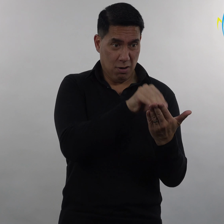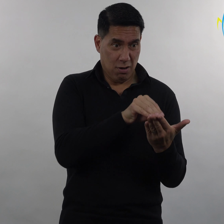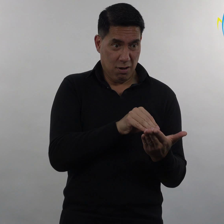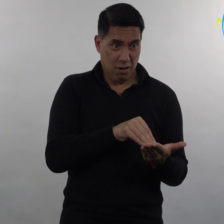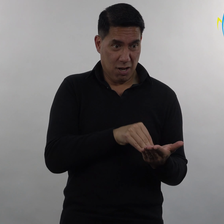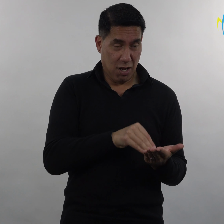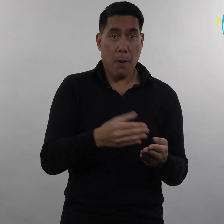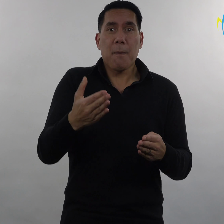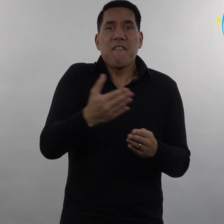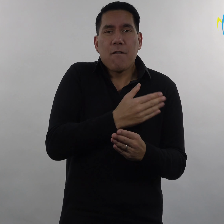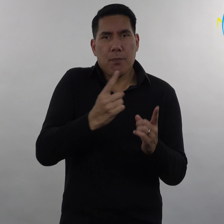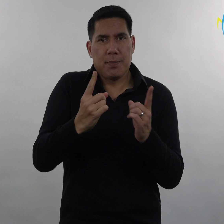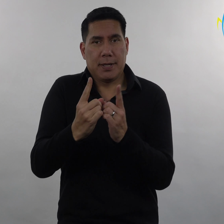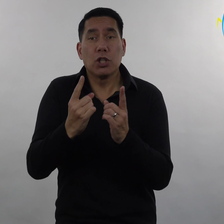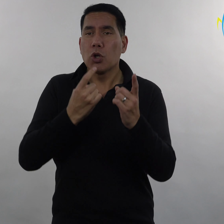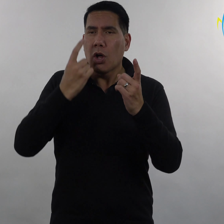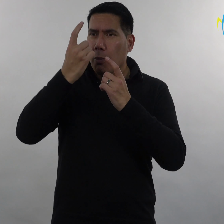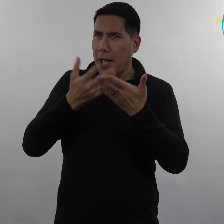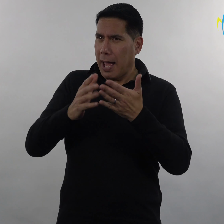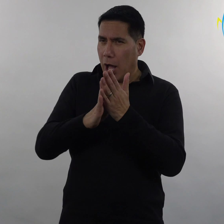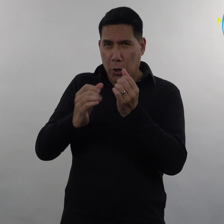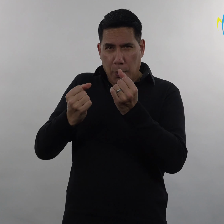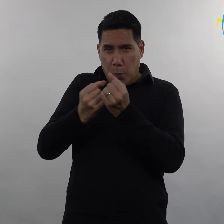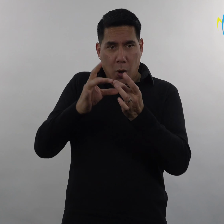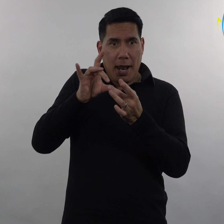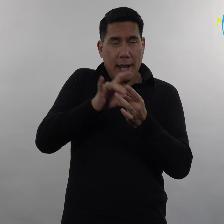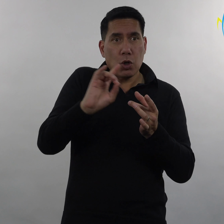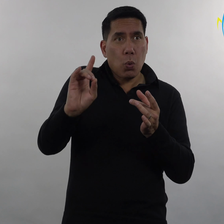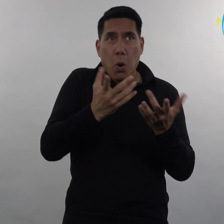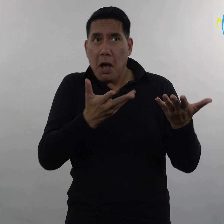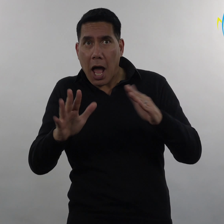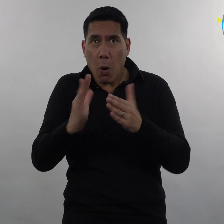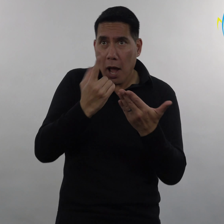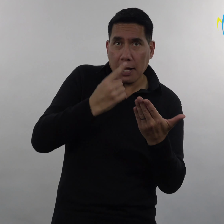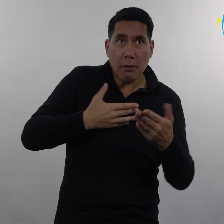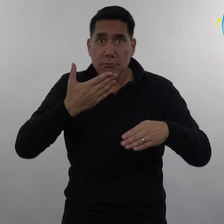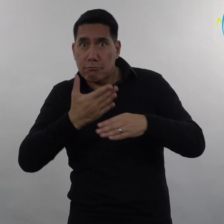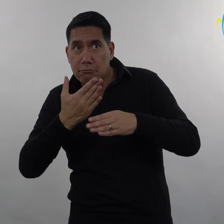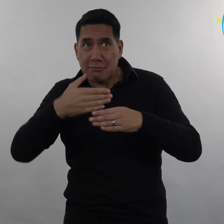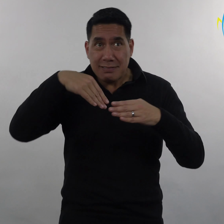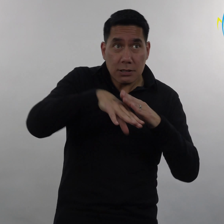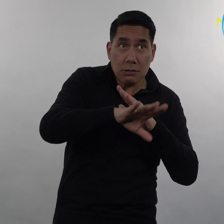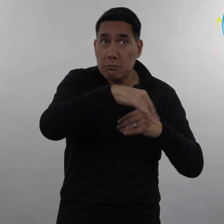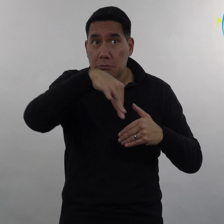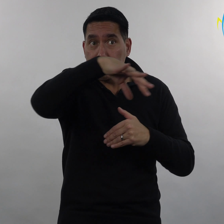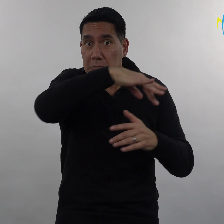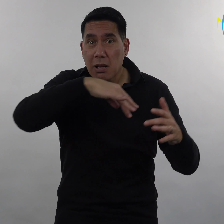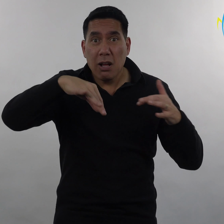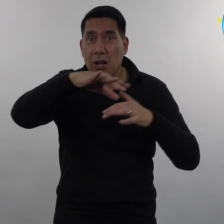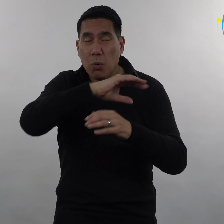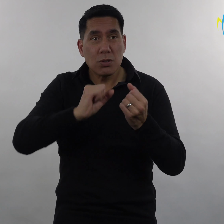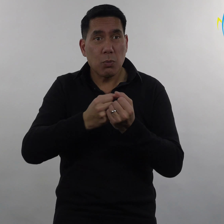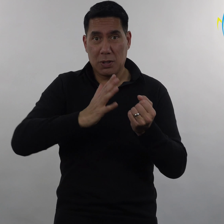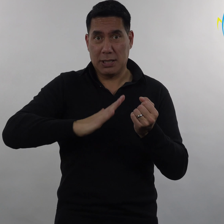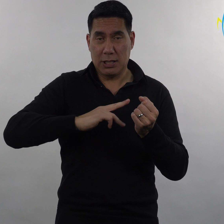advance and to have already considered how these supports can be linked to your level of functioning, support needs and NDIS